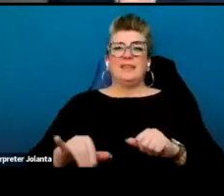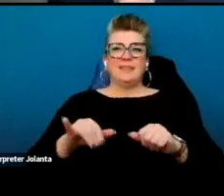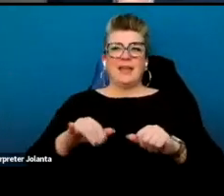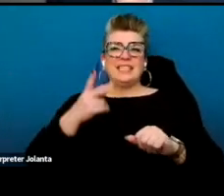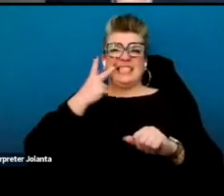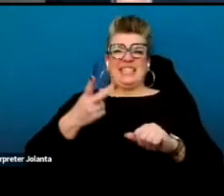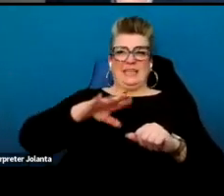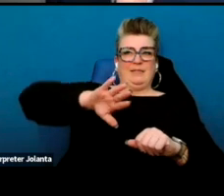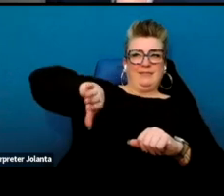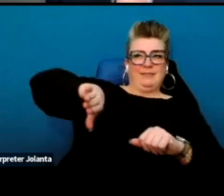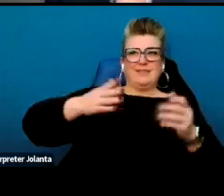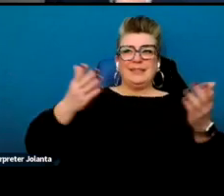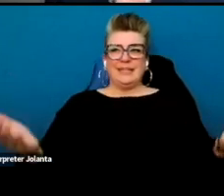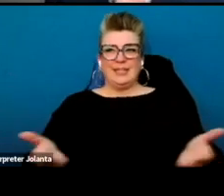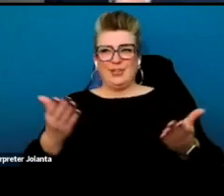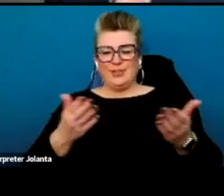We expect that